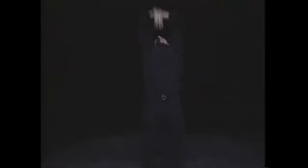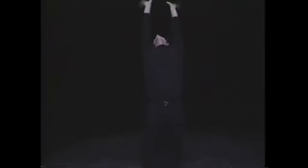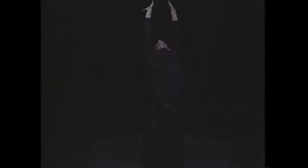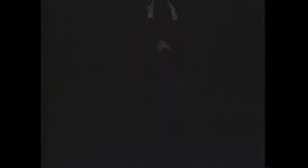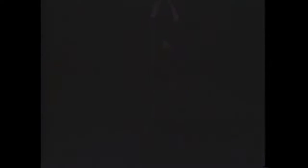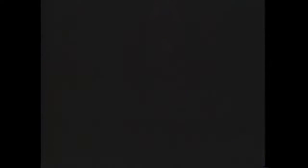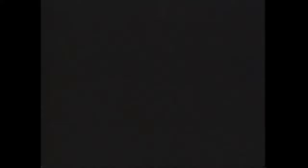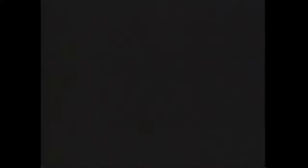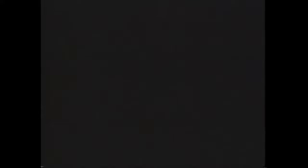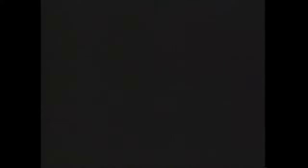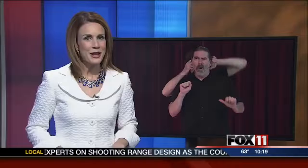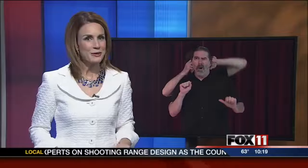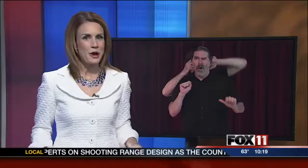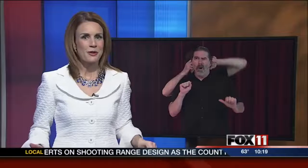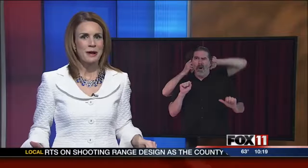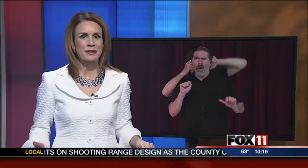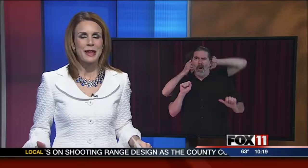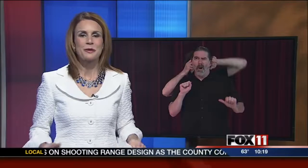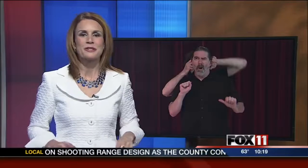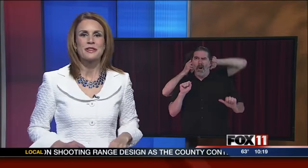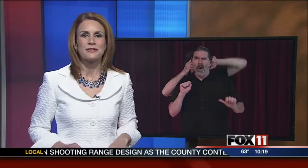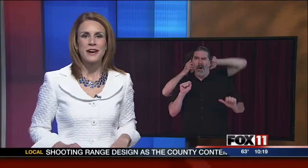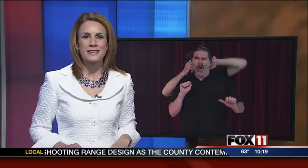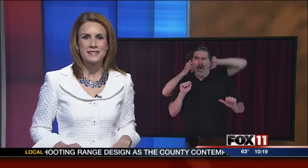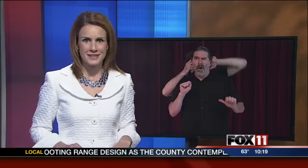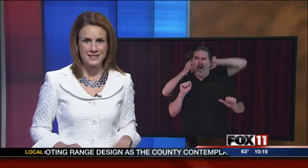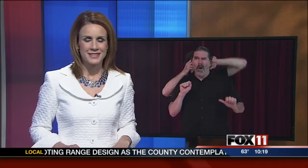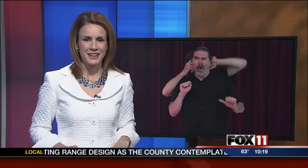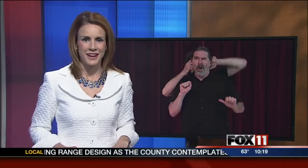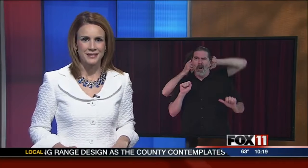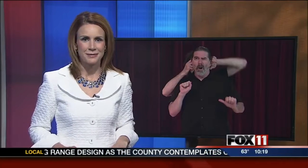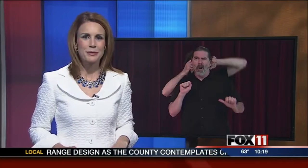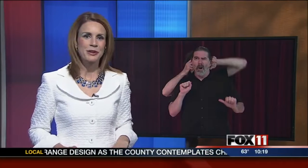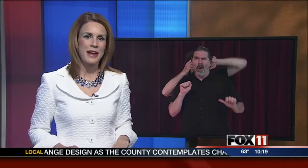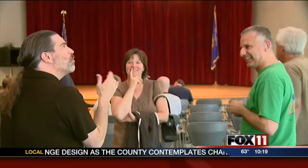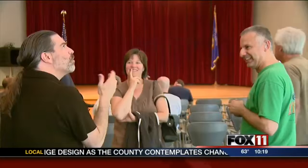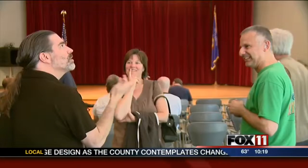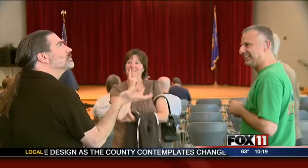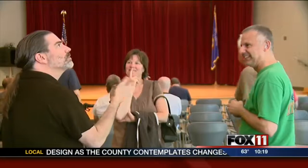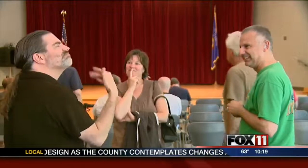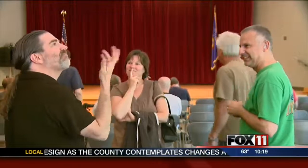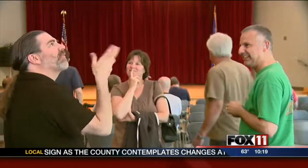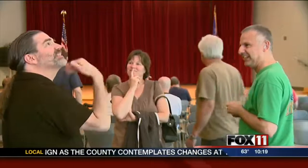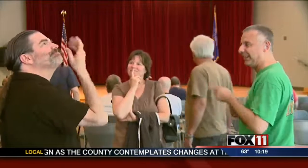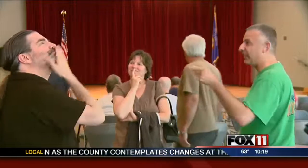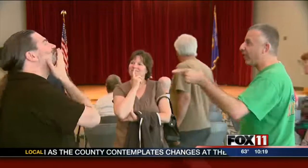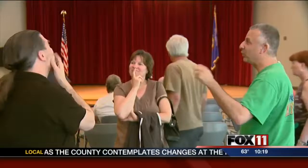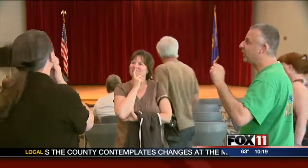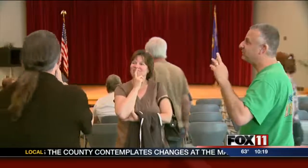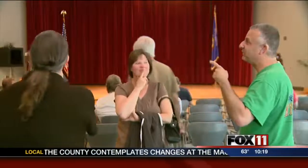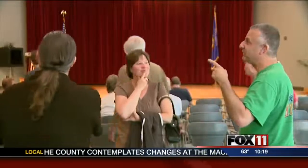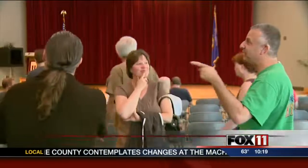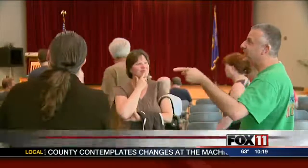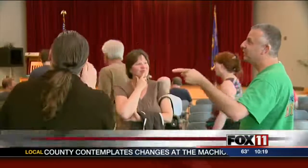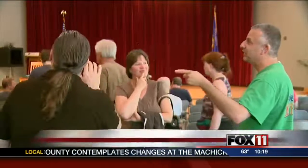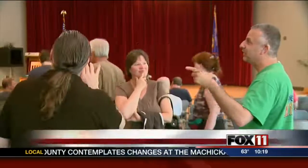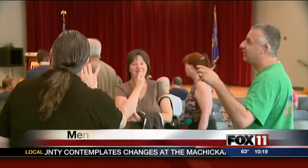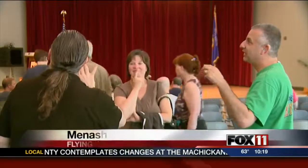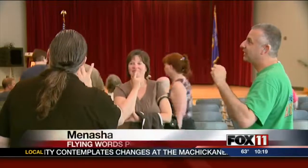bones, he's gone! It was all about language in the Fox Cities today. People gathered in Menasha for the Flying Words Project. It's